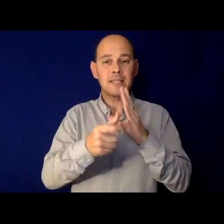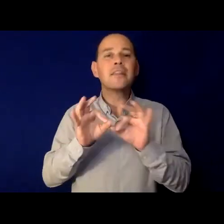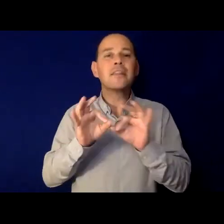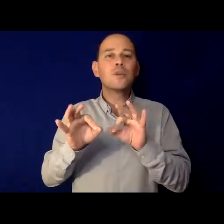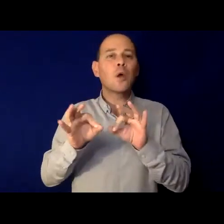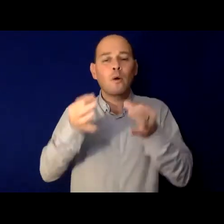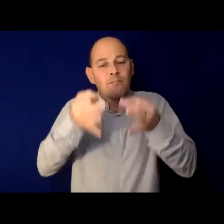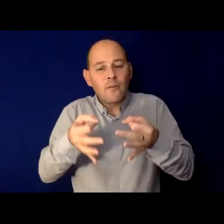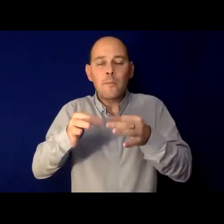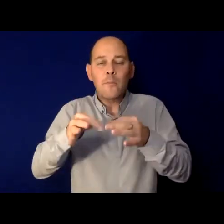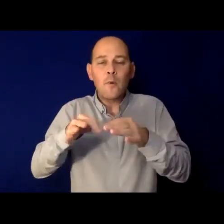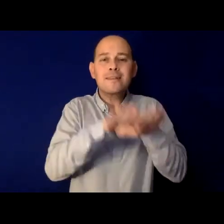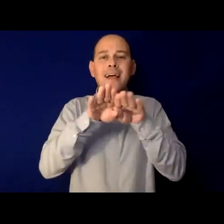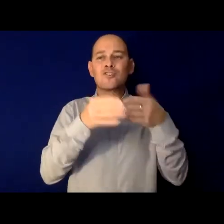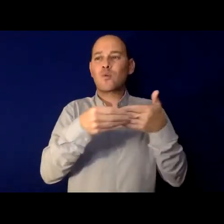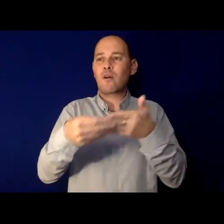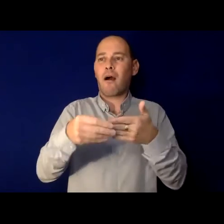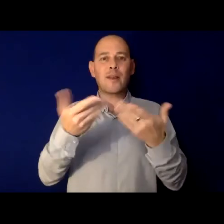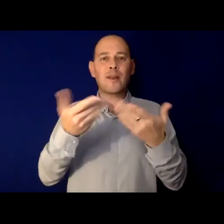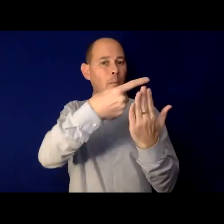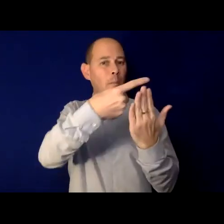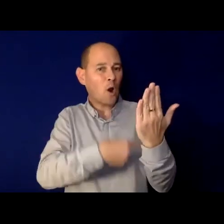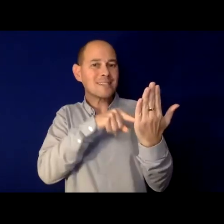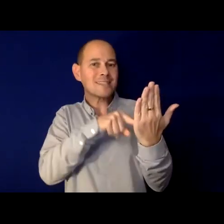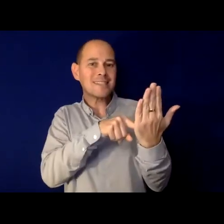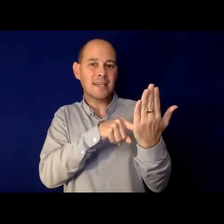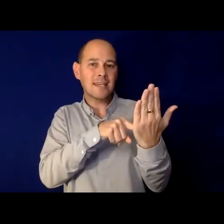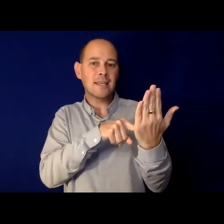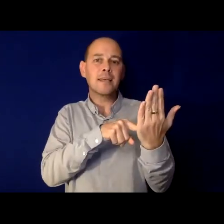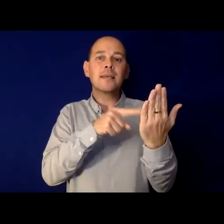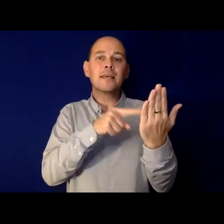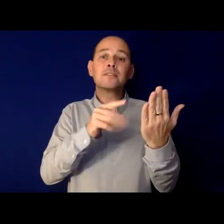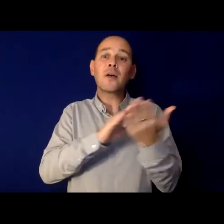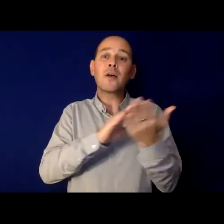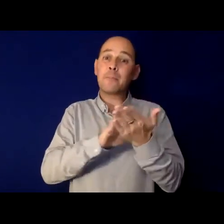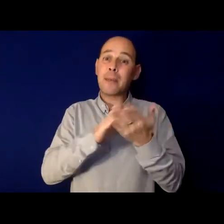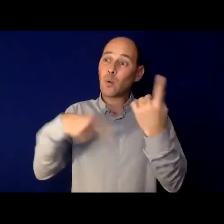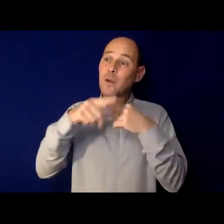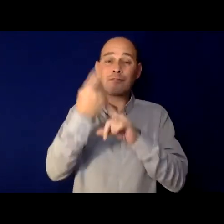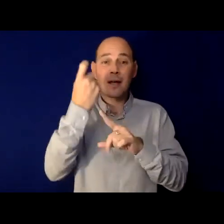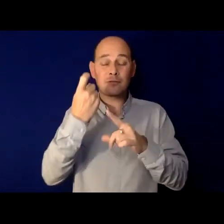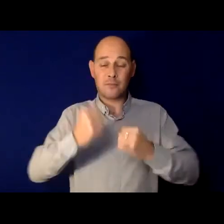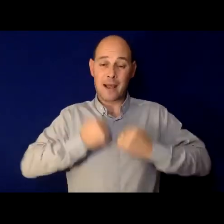policy. So this was also one of the findings from our assessment.